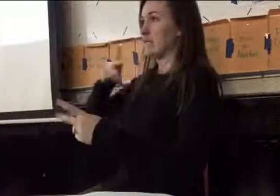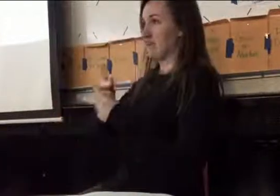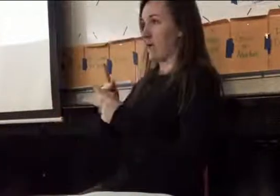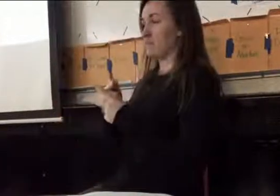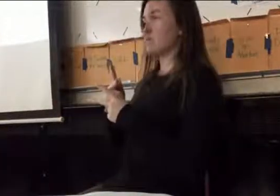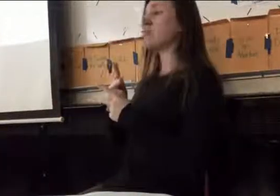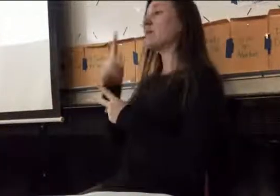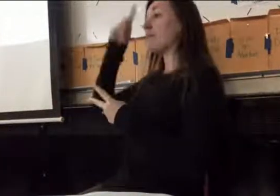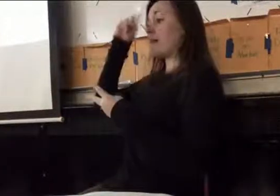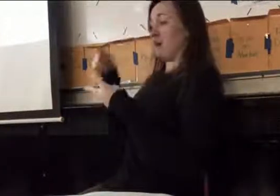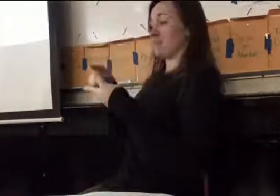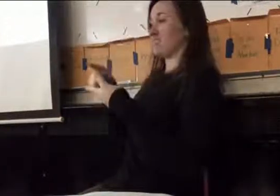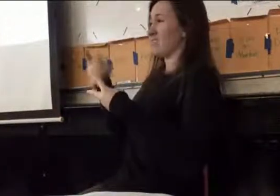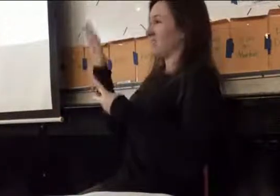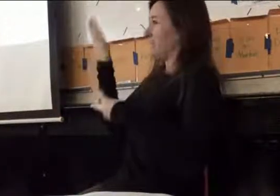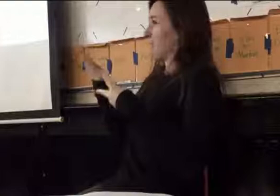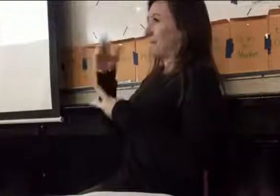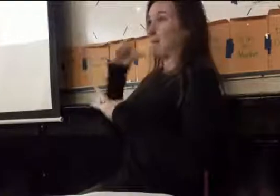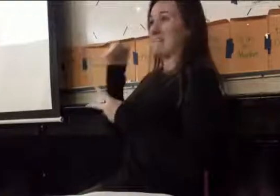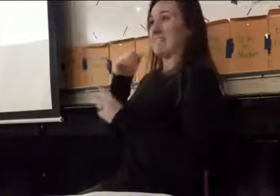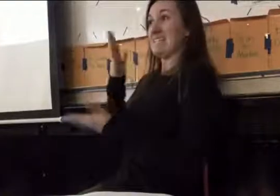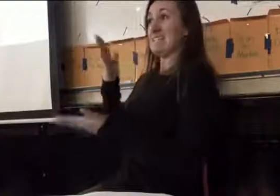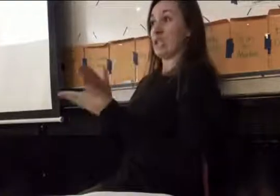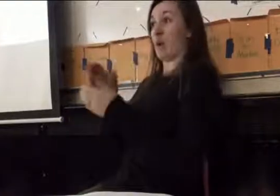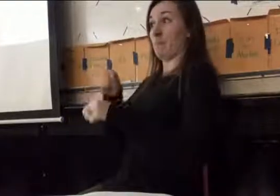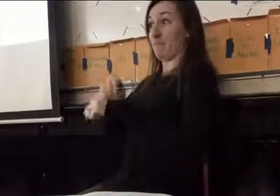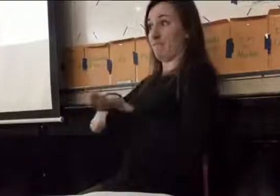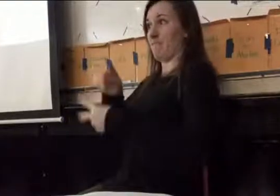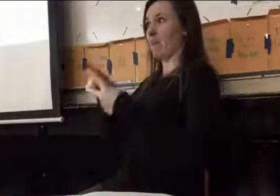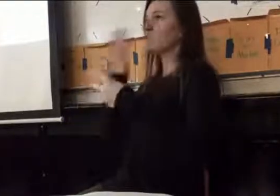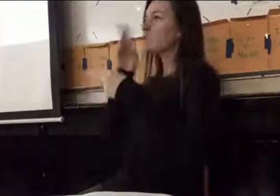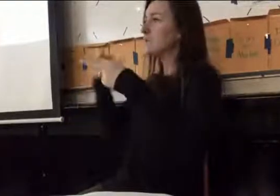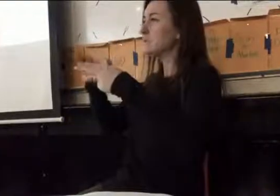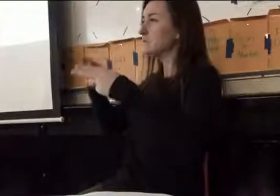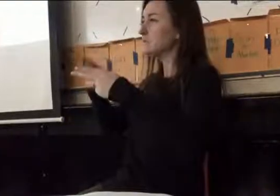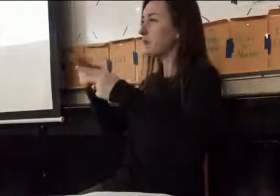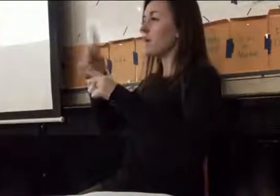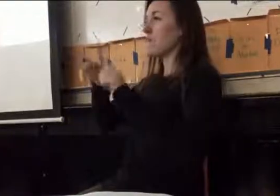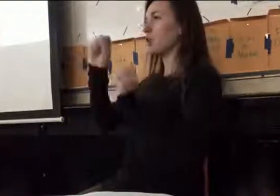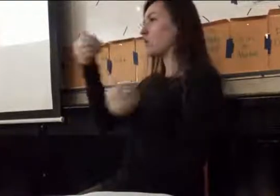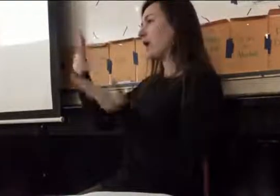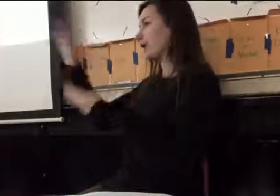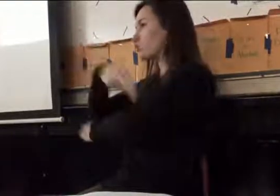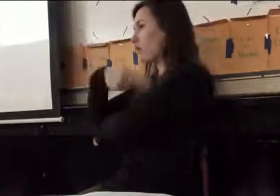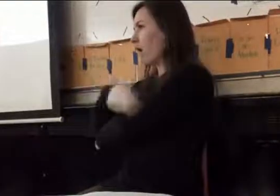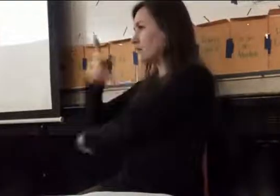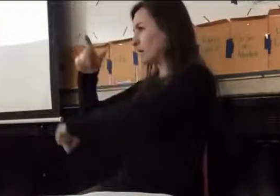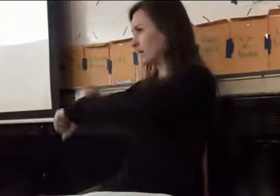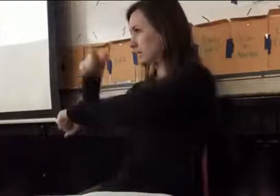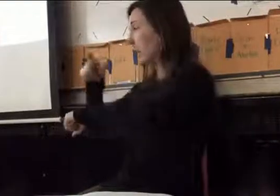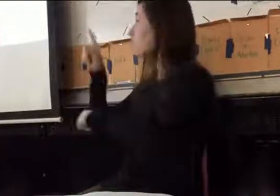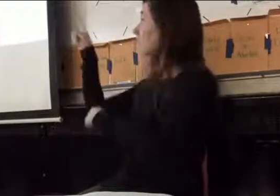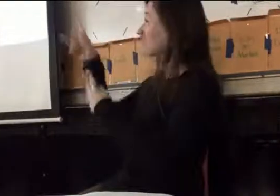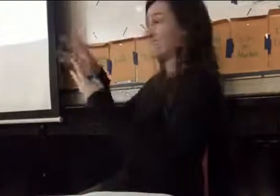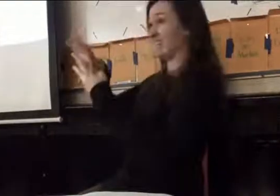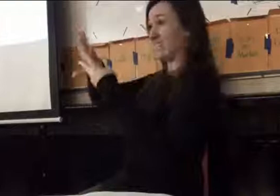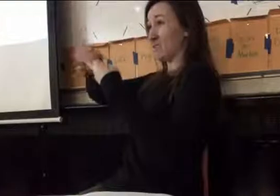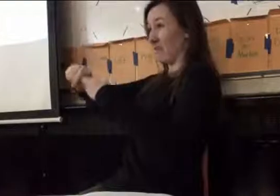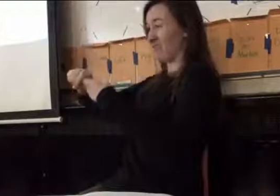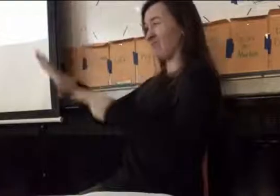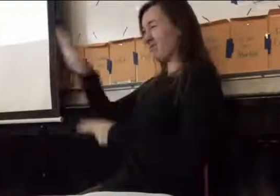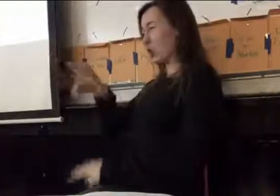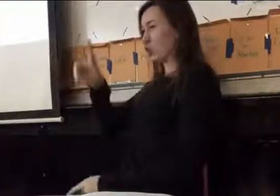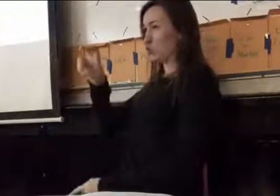the effects. It's not a permanent solve, but it'll get you to the hospital. Now, a 2-pack of these a couple years ago was about